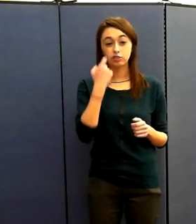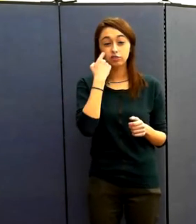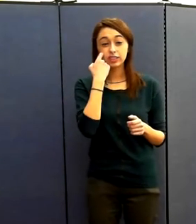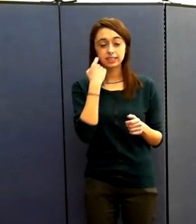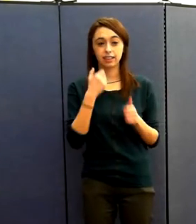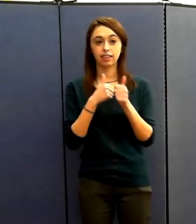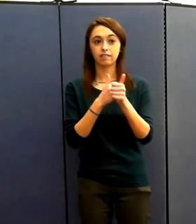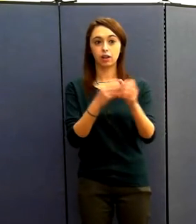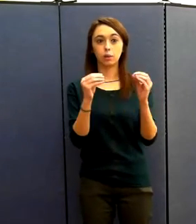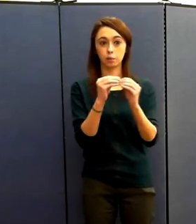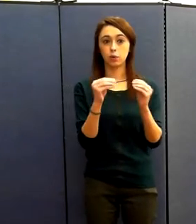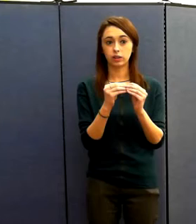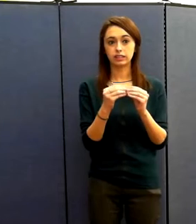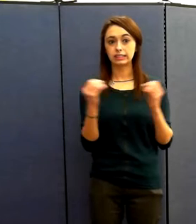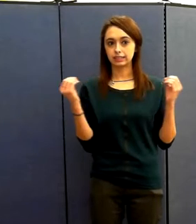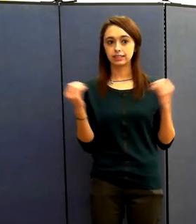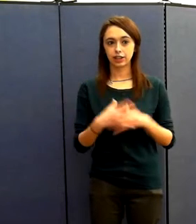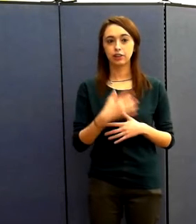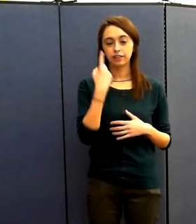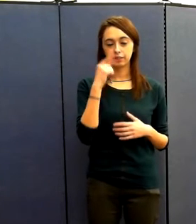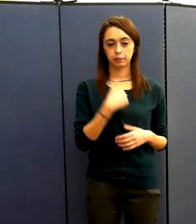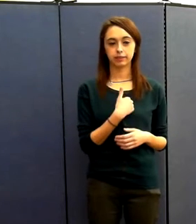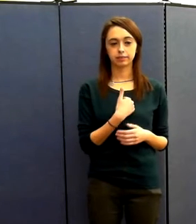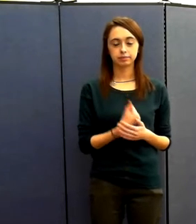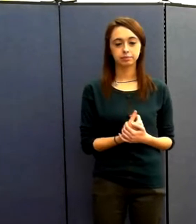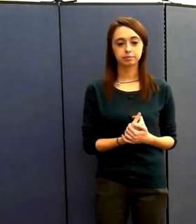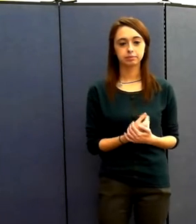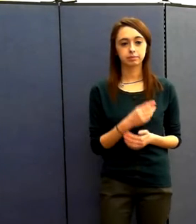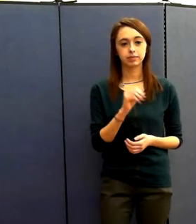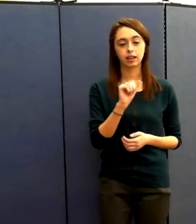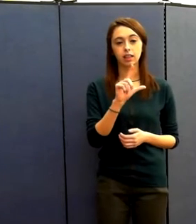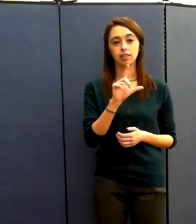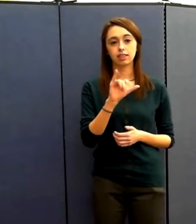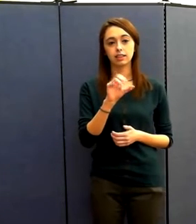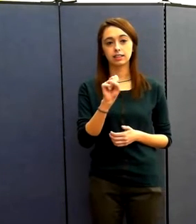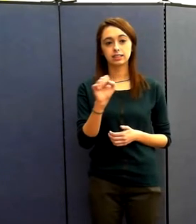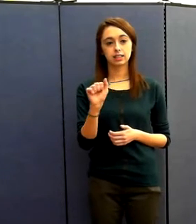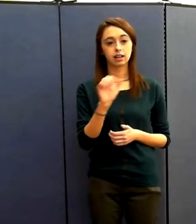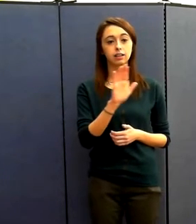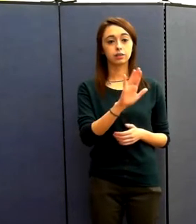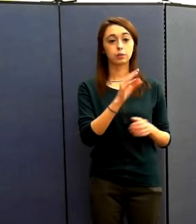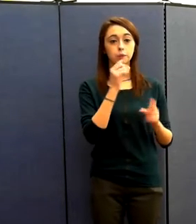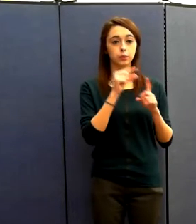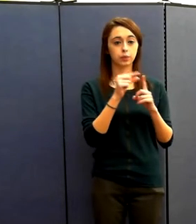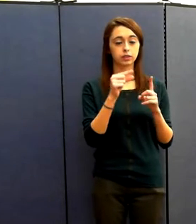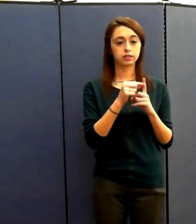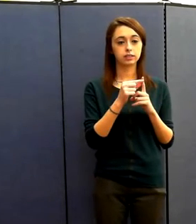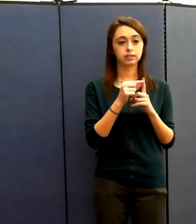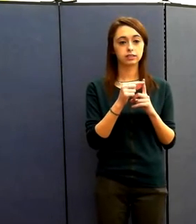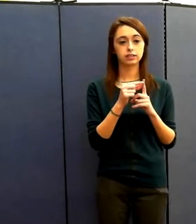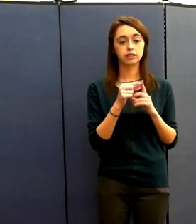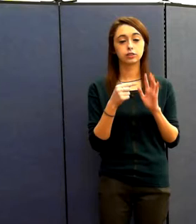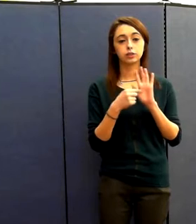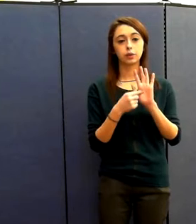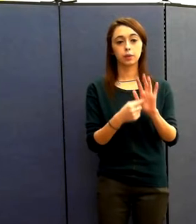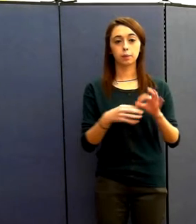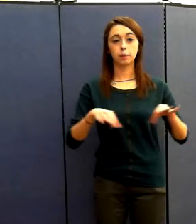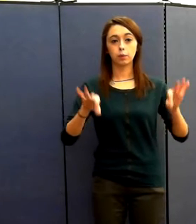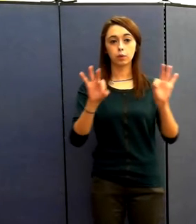lot scarier for me. Alyssa's words perform the important function of problematizing femme